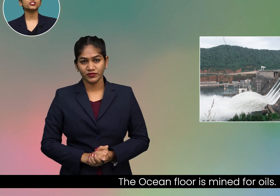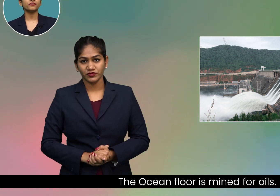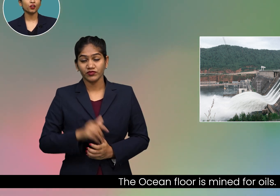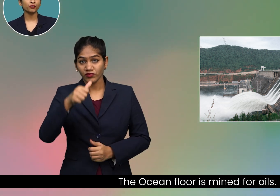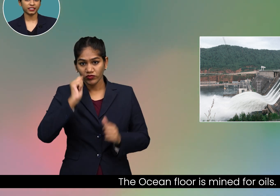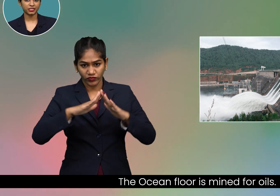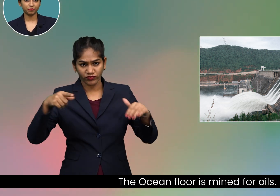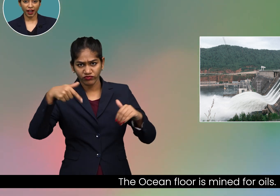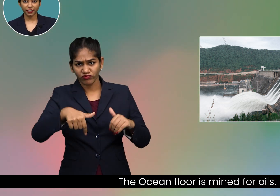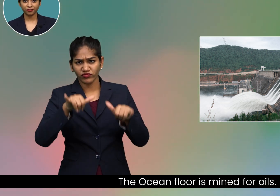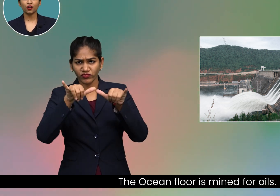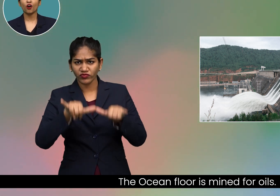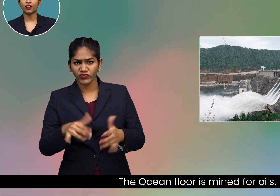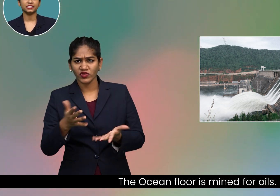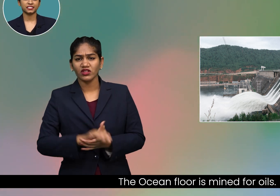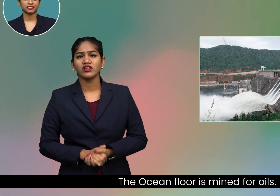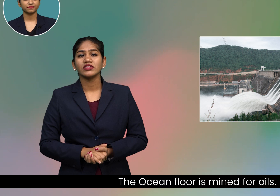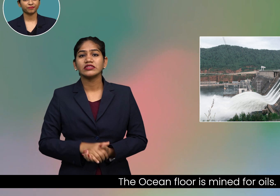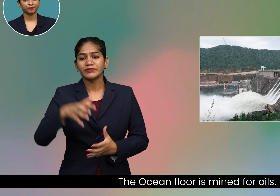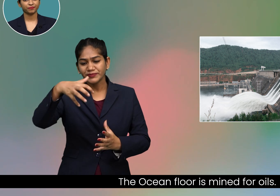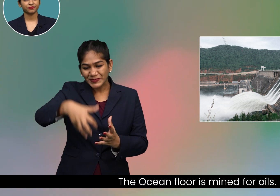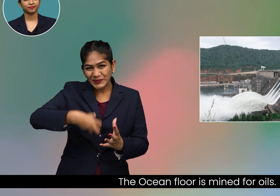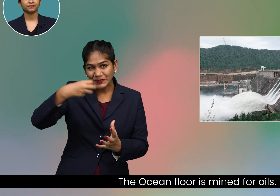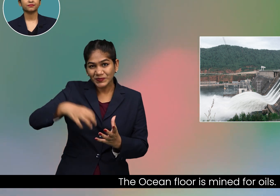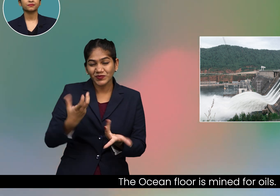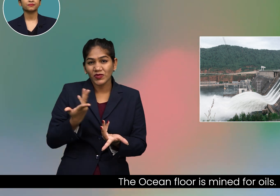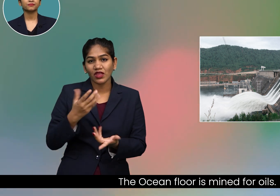The ocean floor is mined for oils.